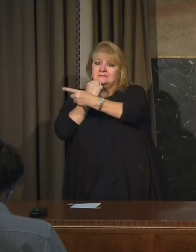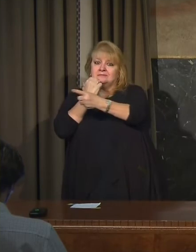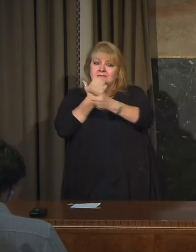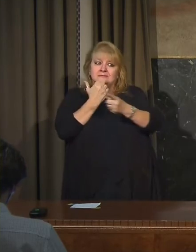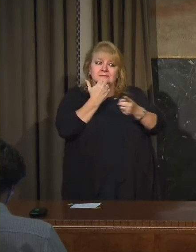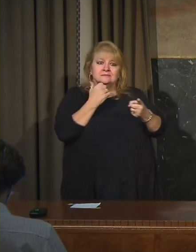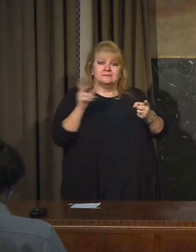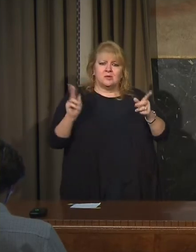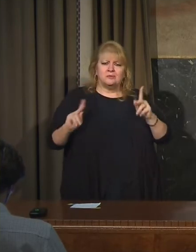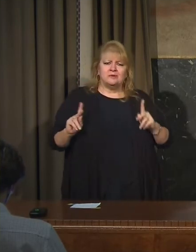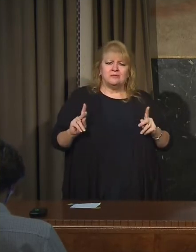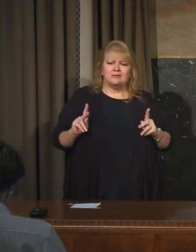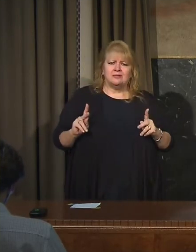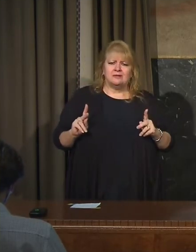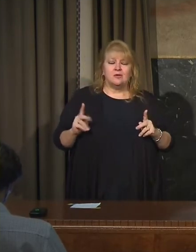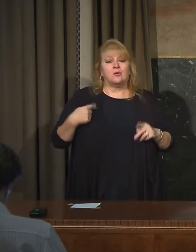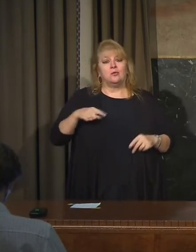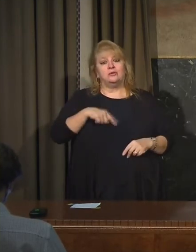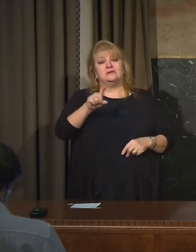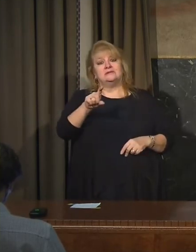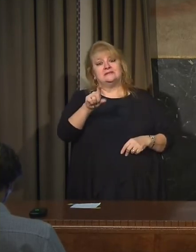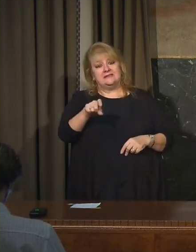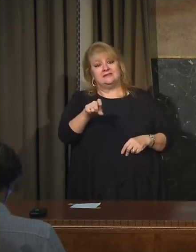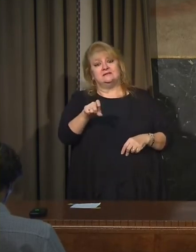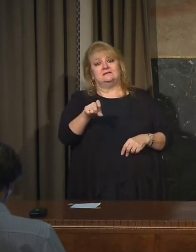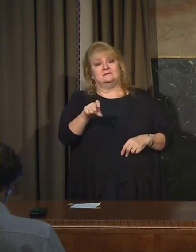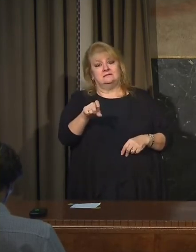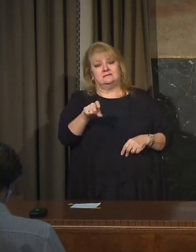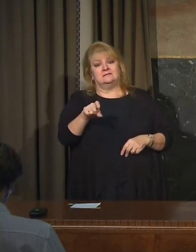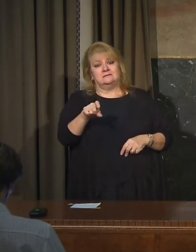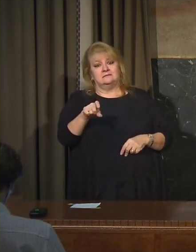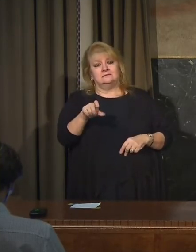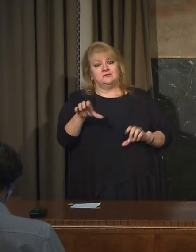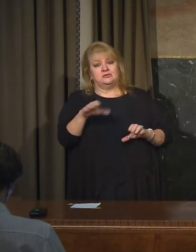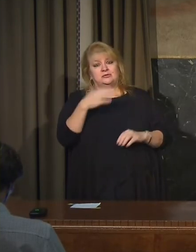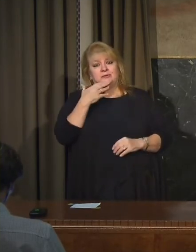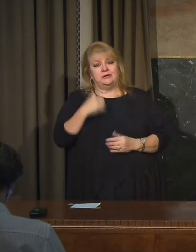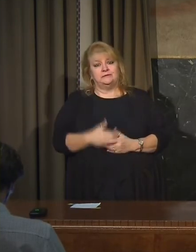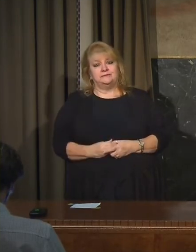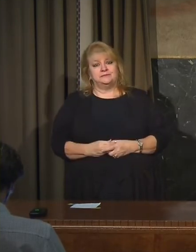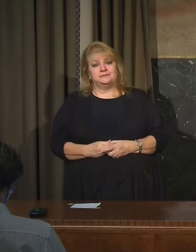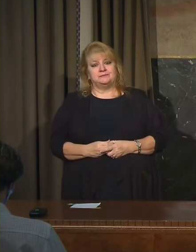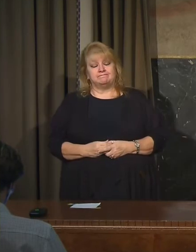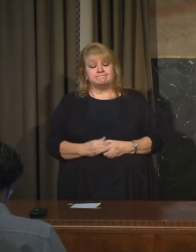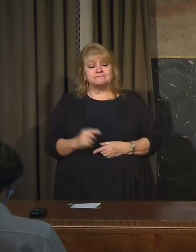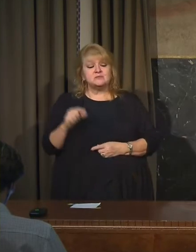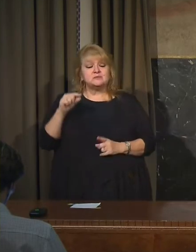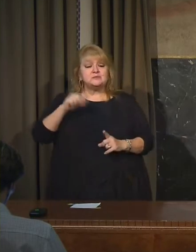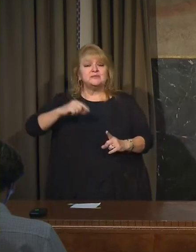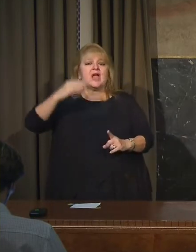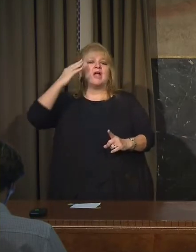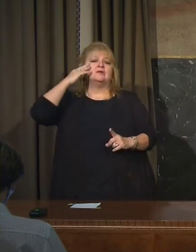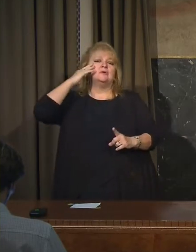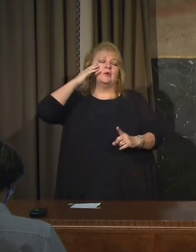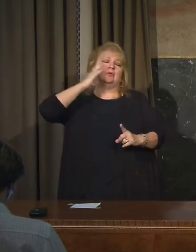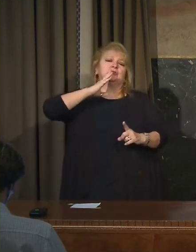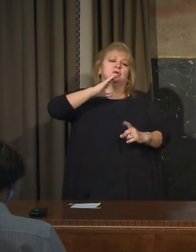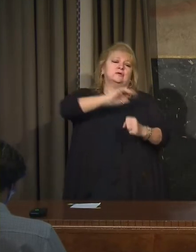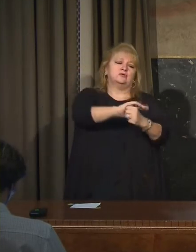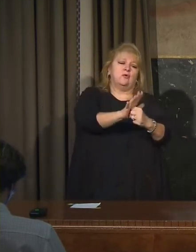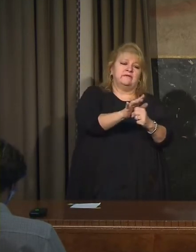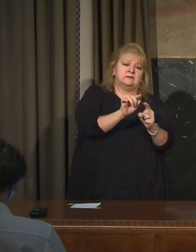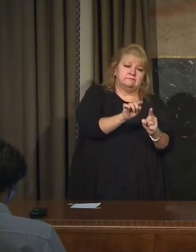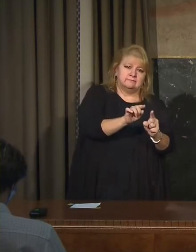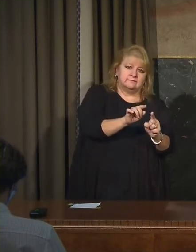And, you know, right now we're talking about vaccines as well, and that's incredibly important. And